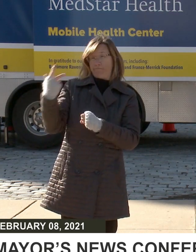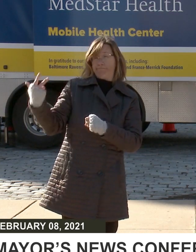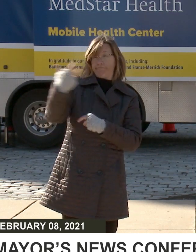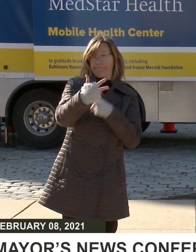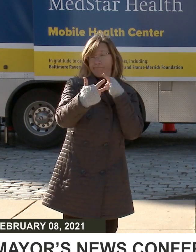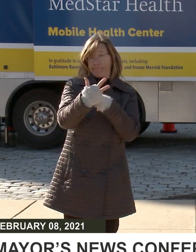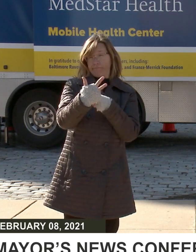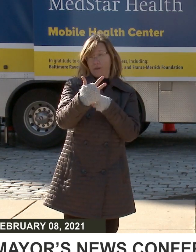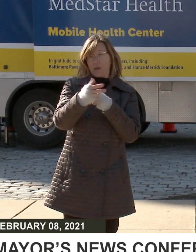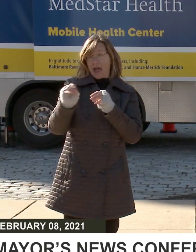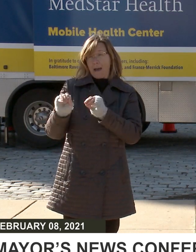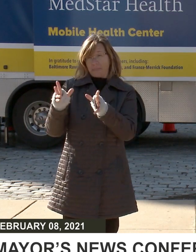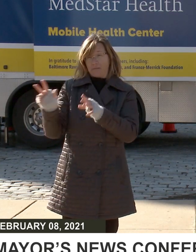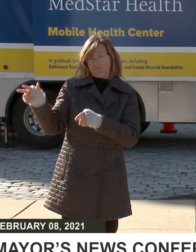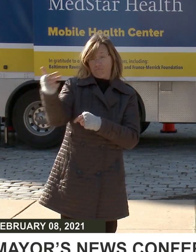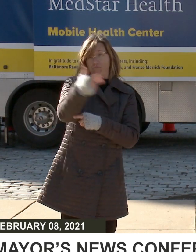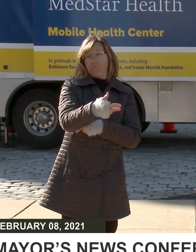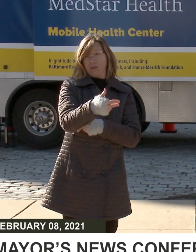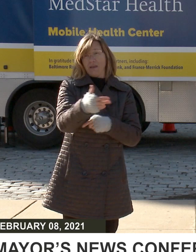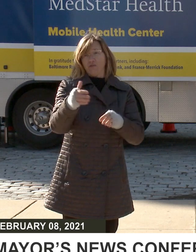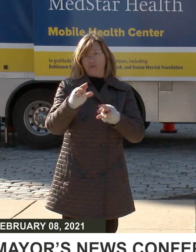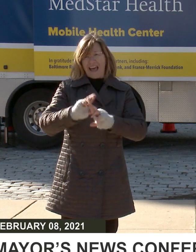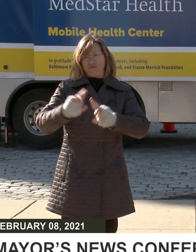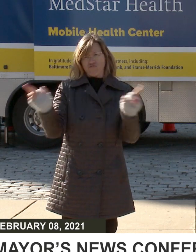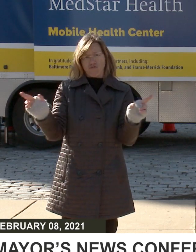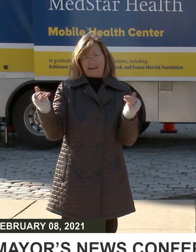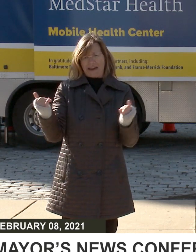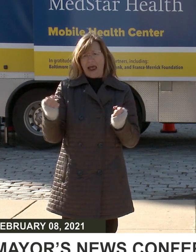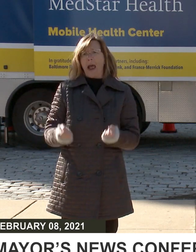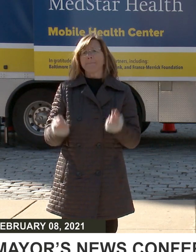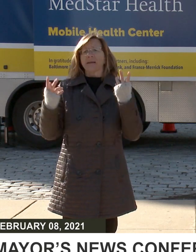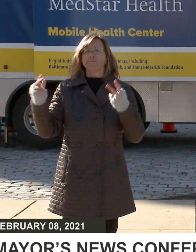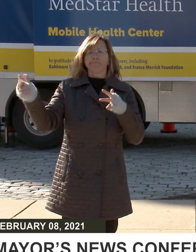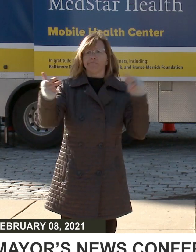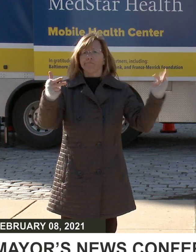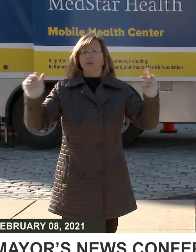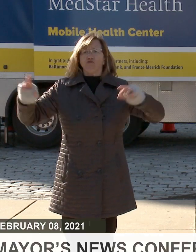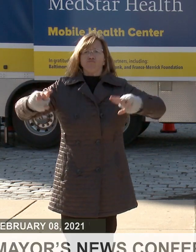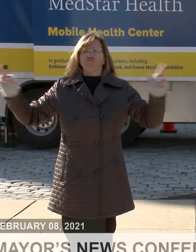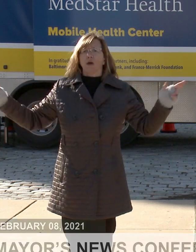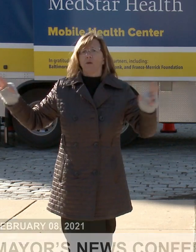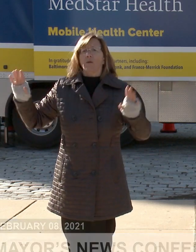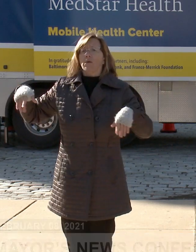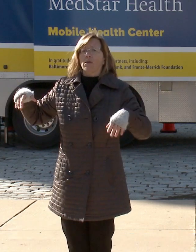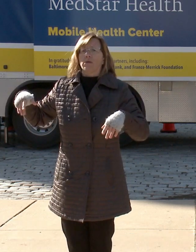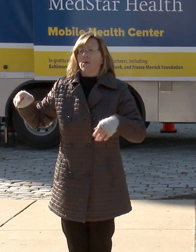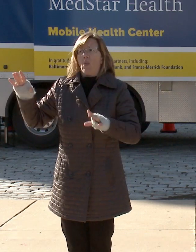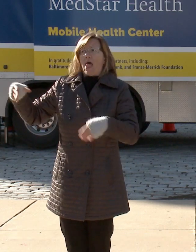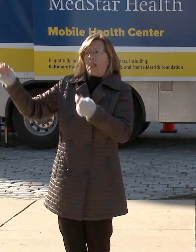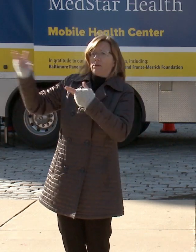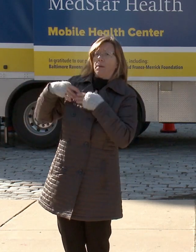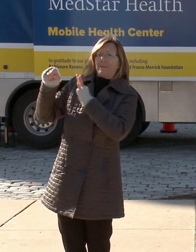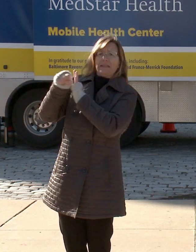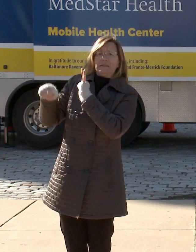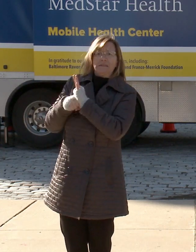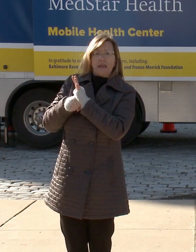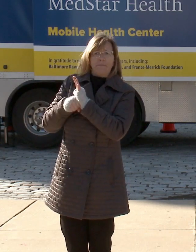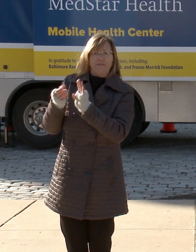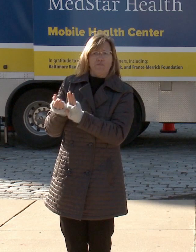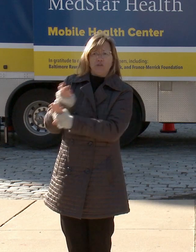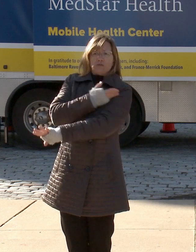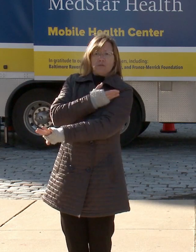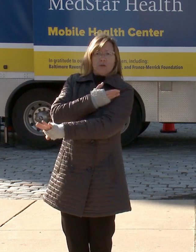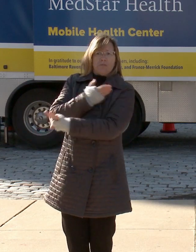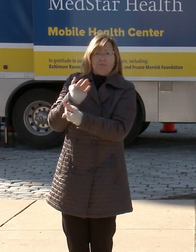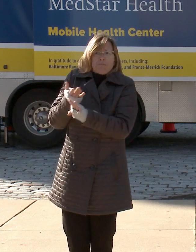now currently? Yeah, so again, we get notified of our allocation from the state sometimes a few days before we actually get it. And so we're making